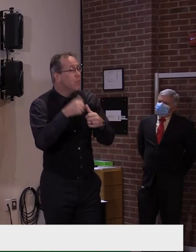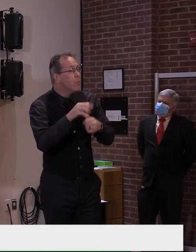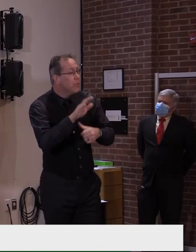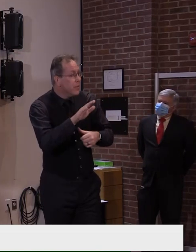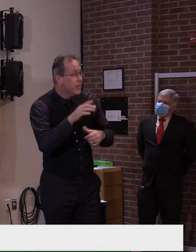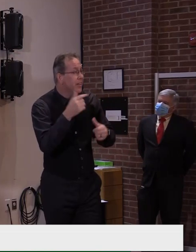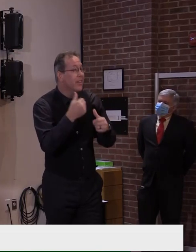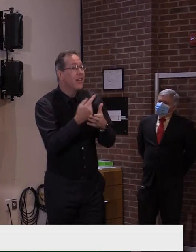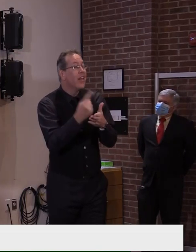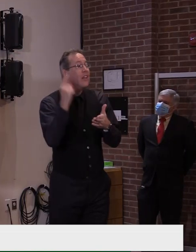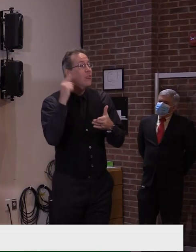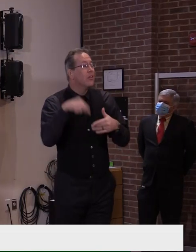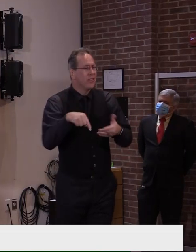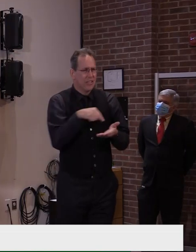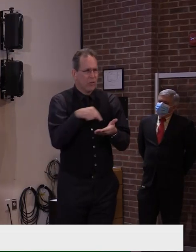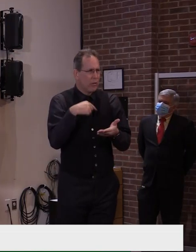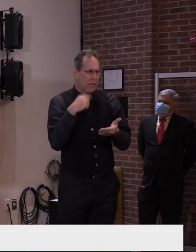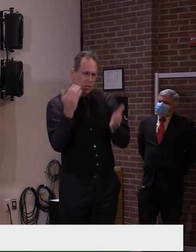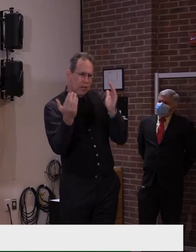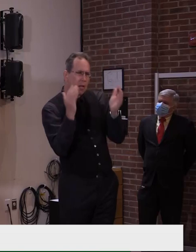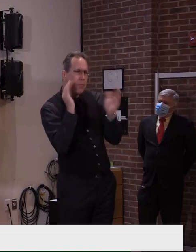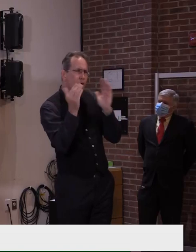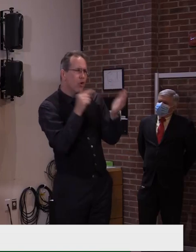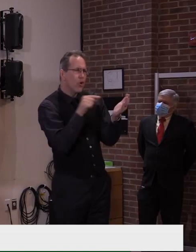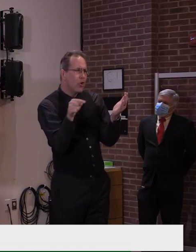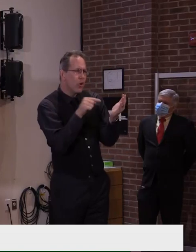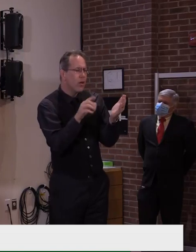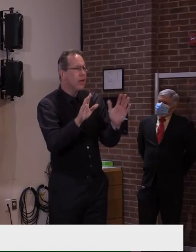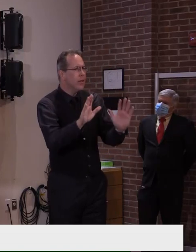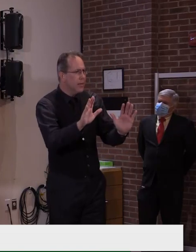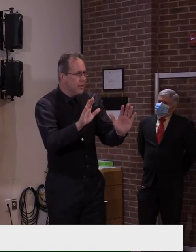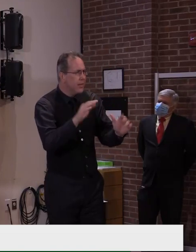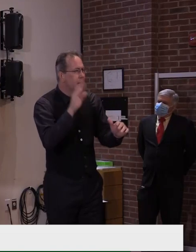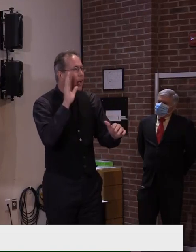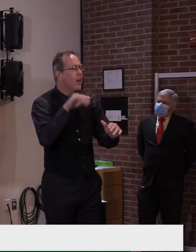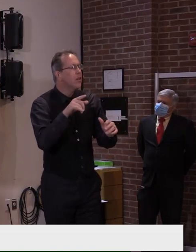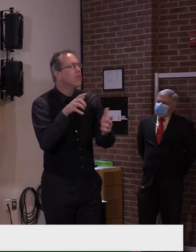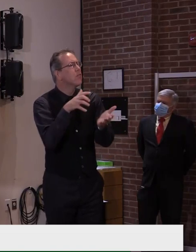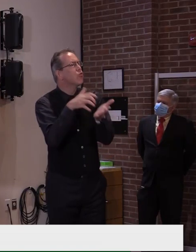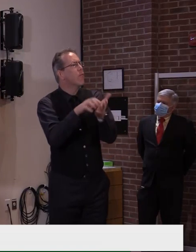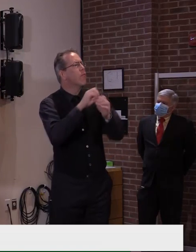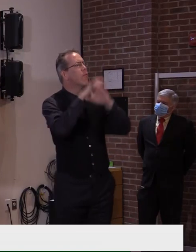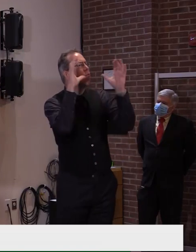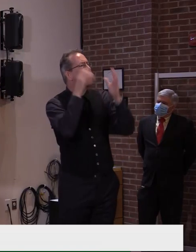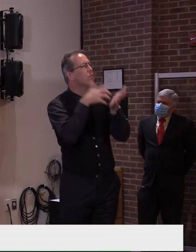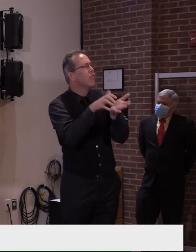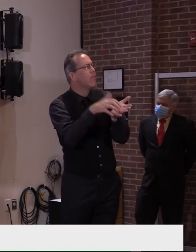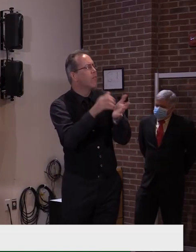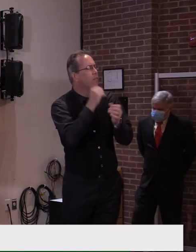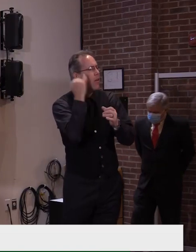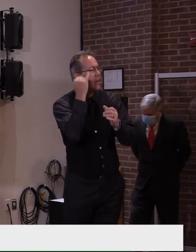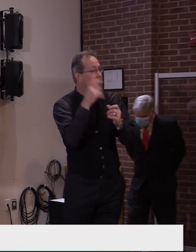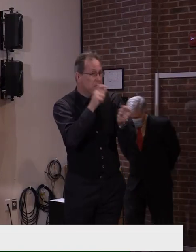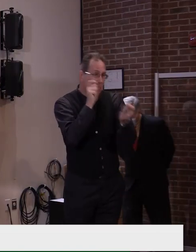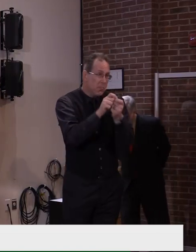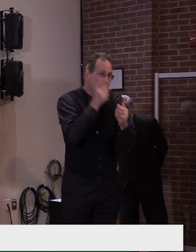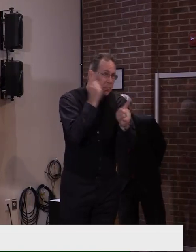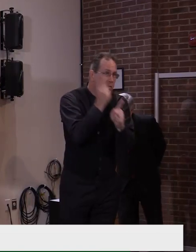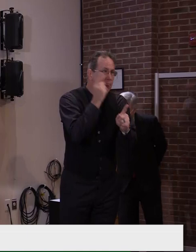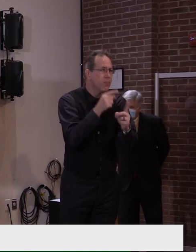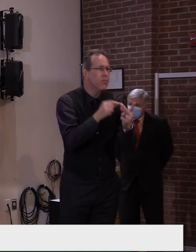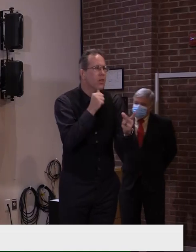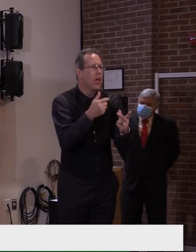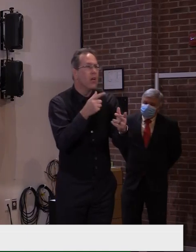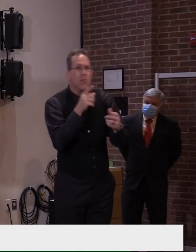in this region, it's all modeled. It's not really accurate in some respects. Because we're included